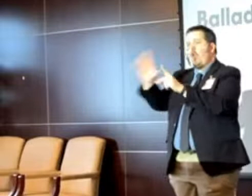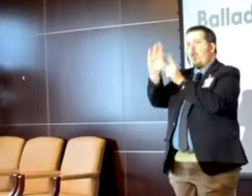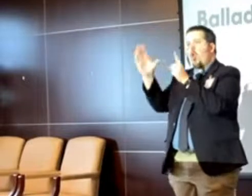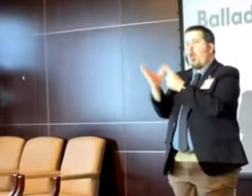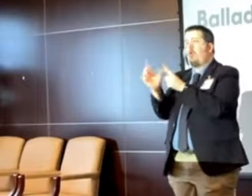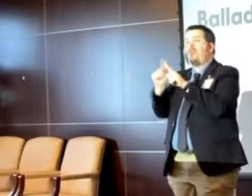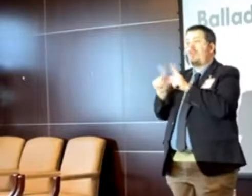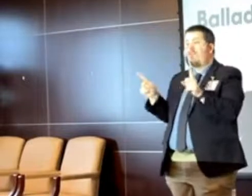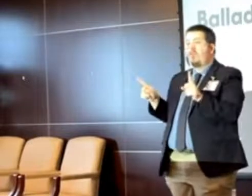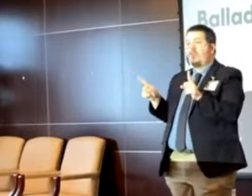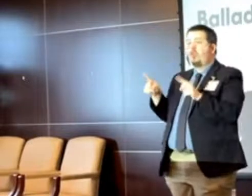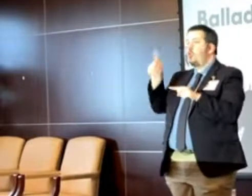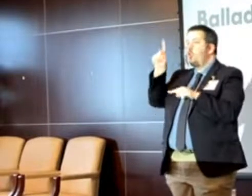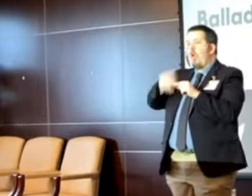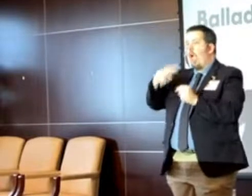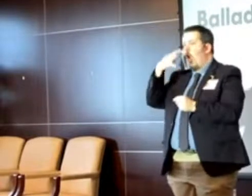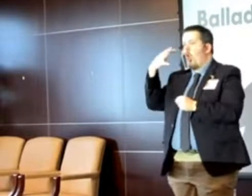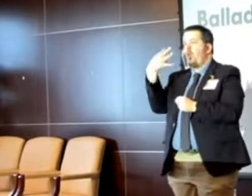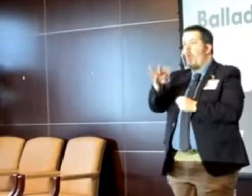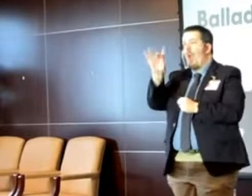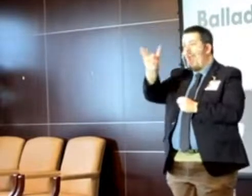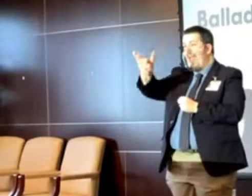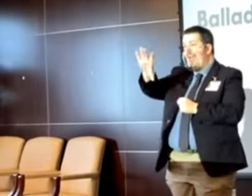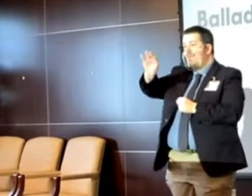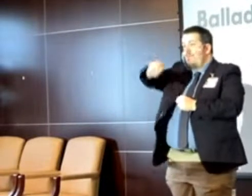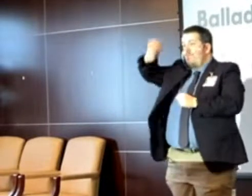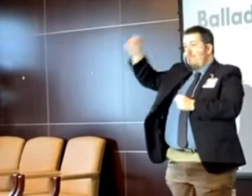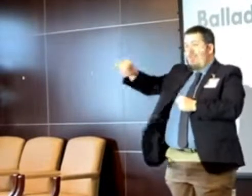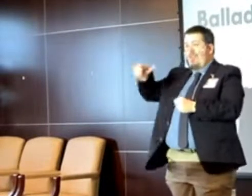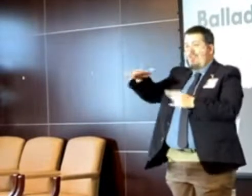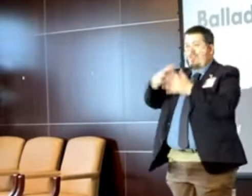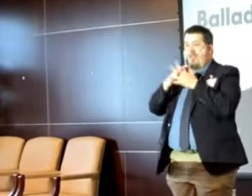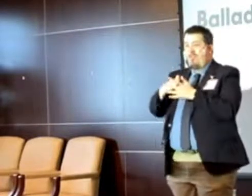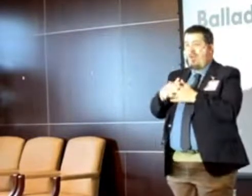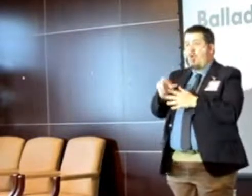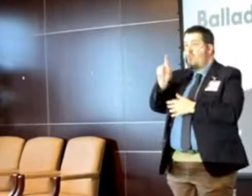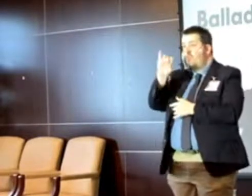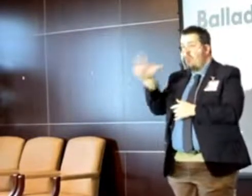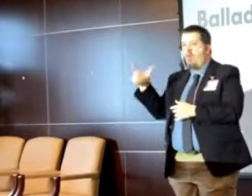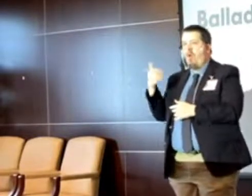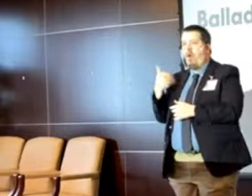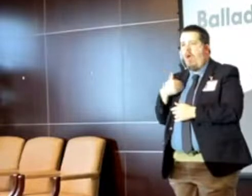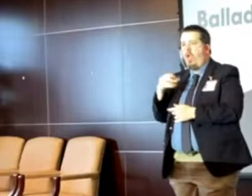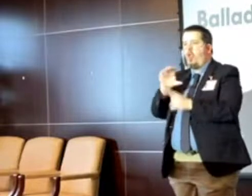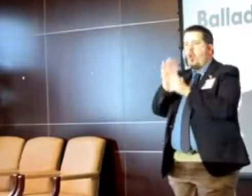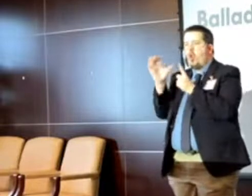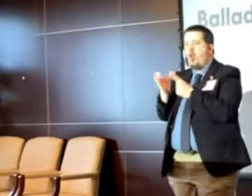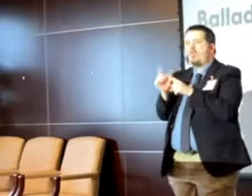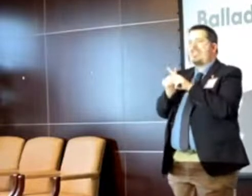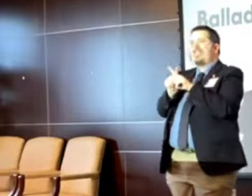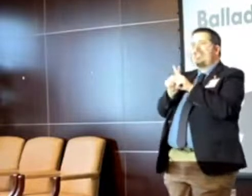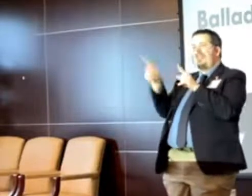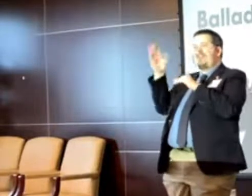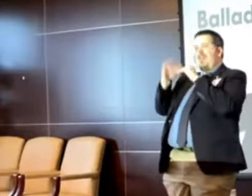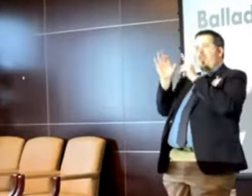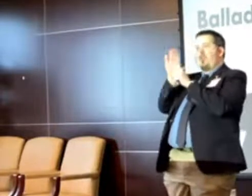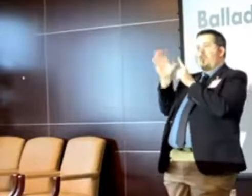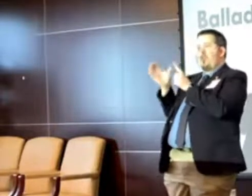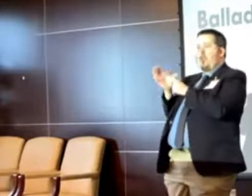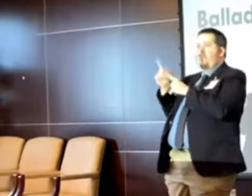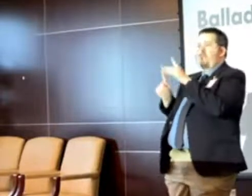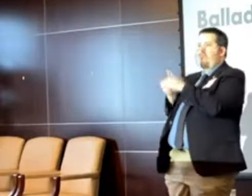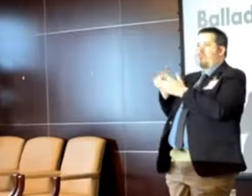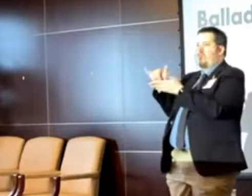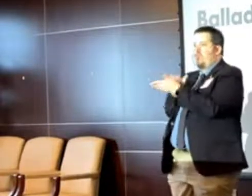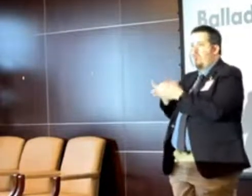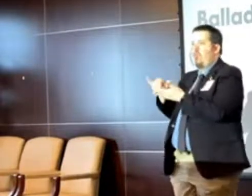differences. And you can't ignore that 85% of our country is rural and has a culture that's different than the culture that exists